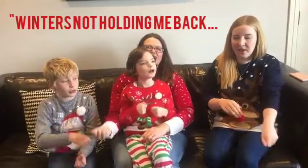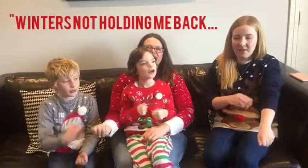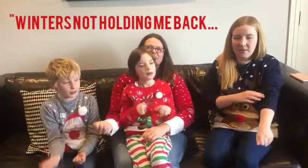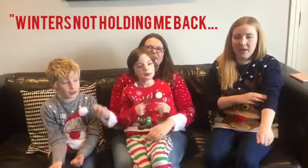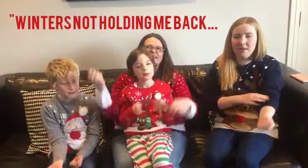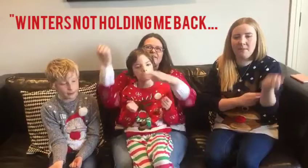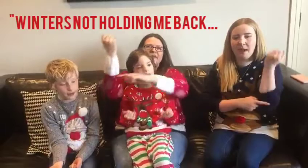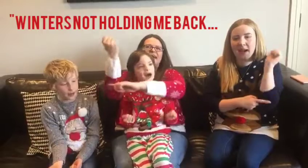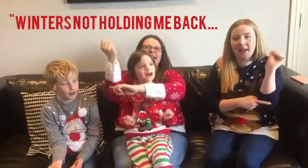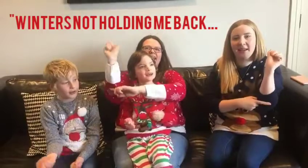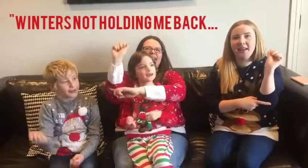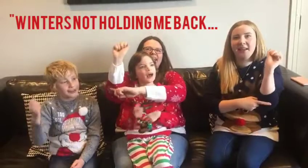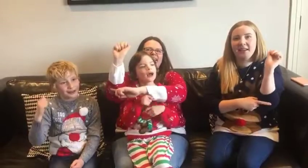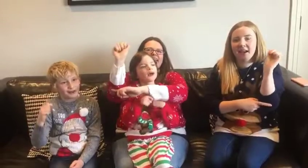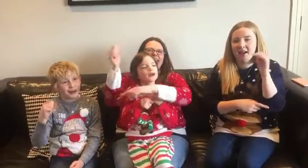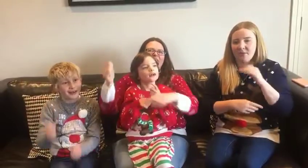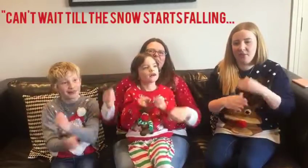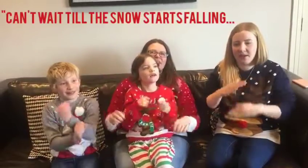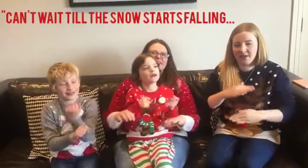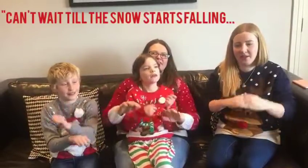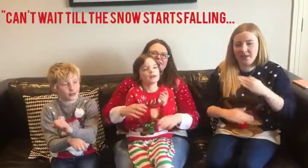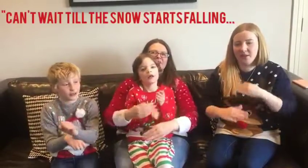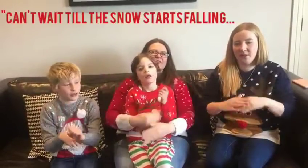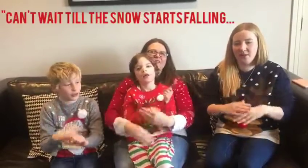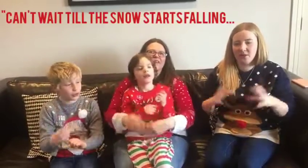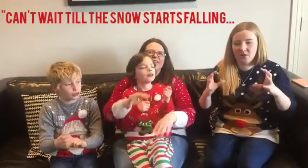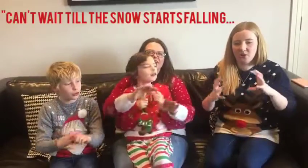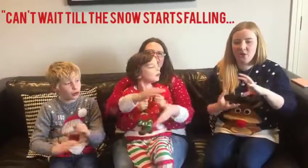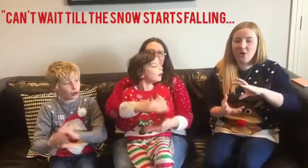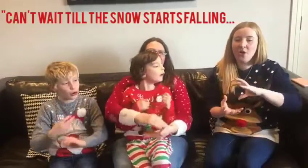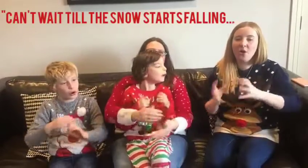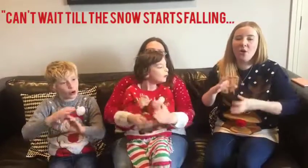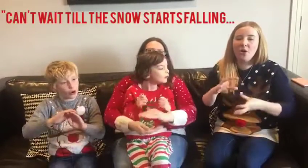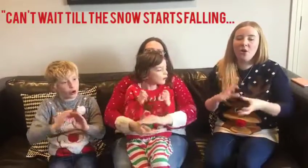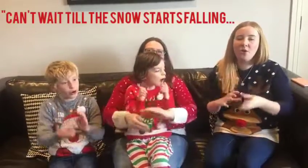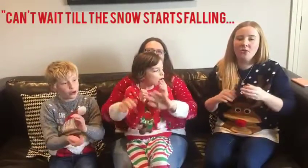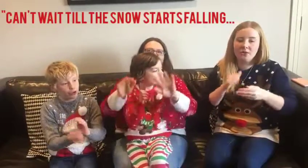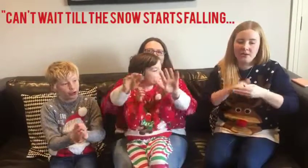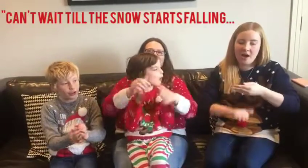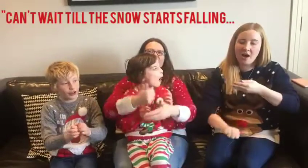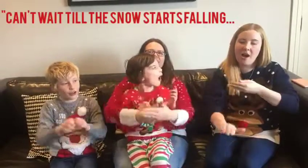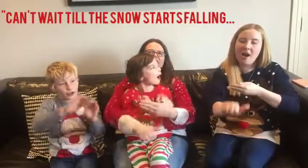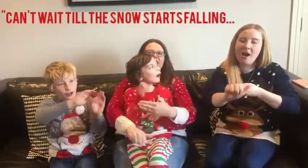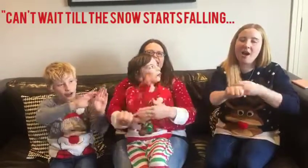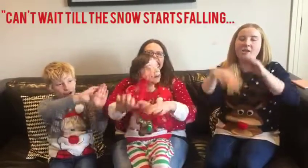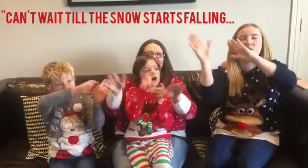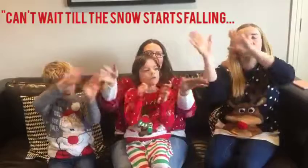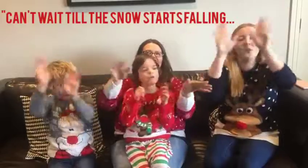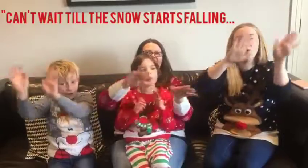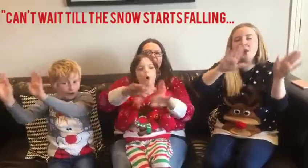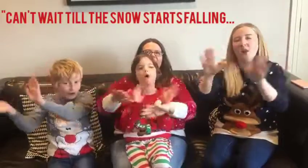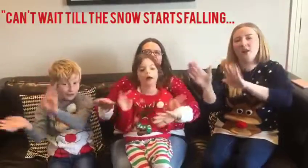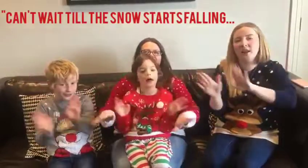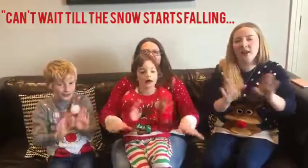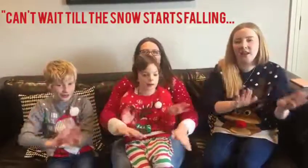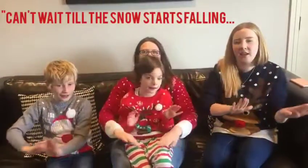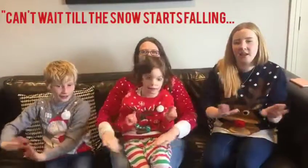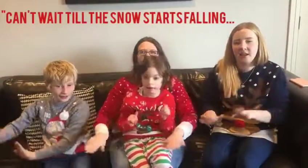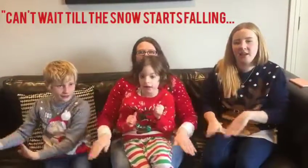Holding me back, can't wait till the snow starts falling.